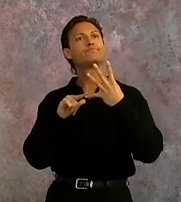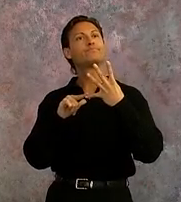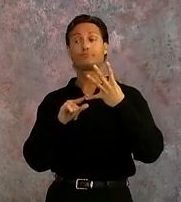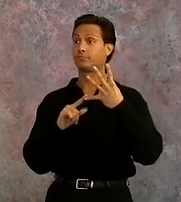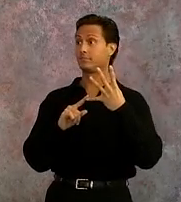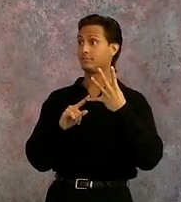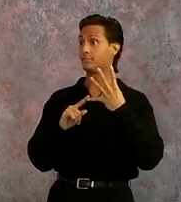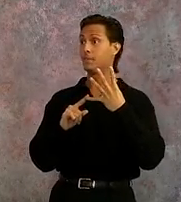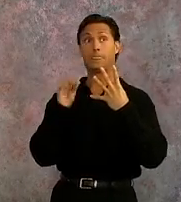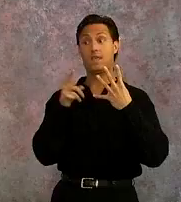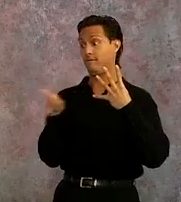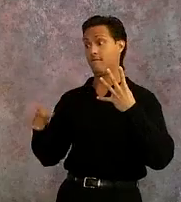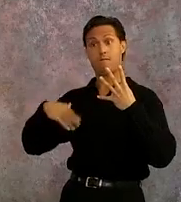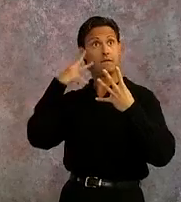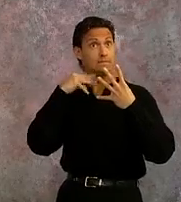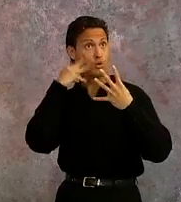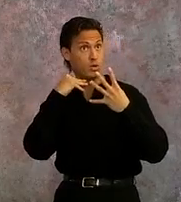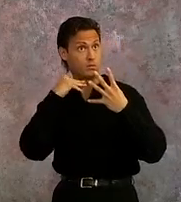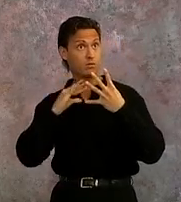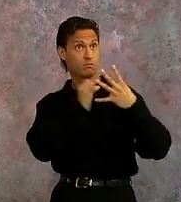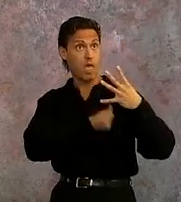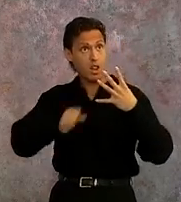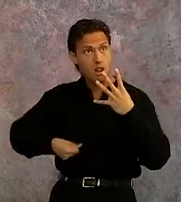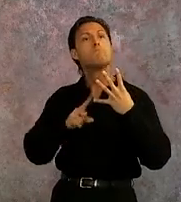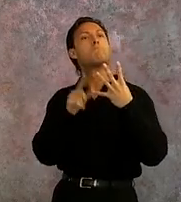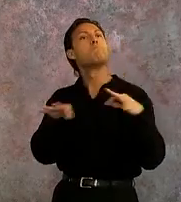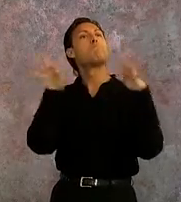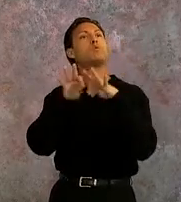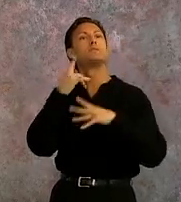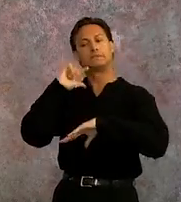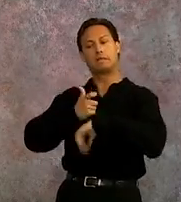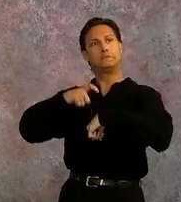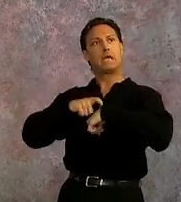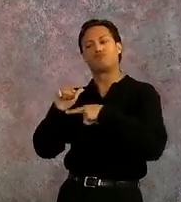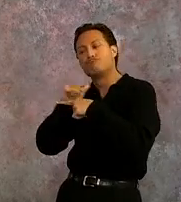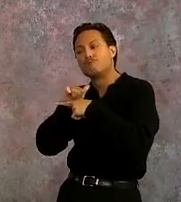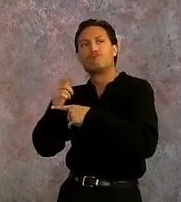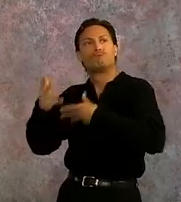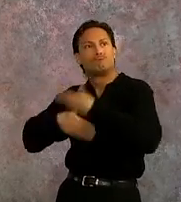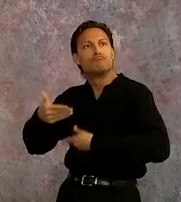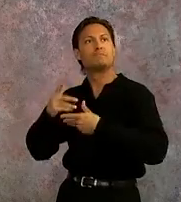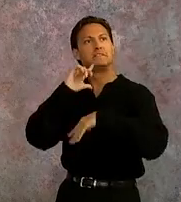if people have not paddled before, you might want to do a little pre-trip paddling together, maybe even go over some procedural things